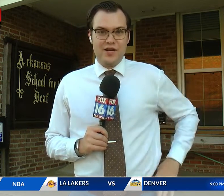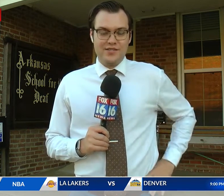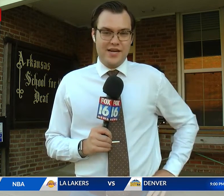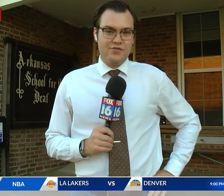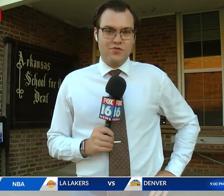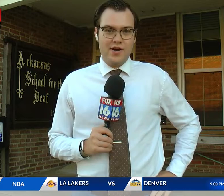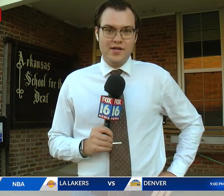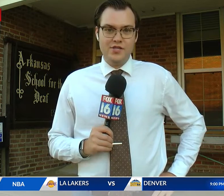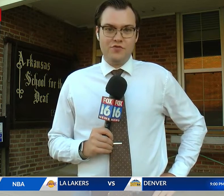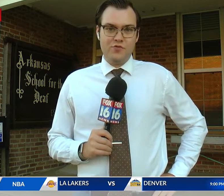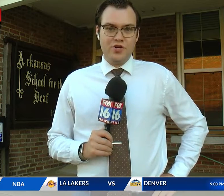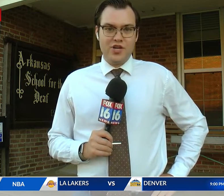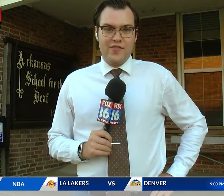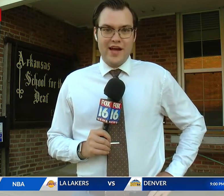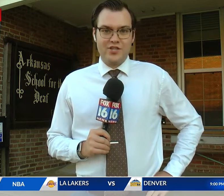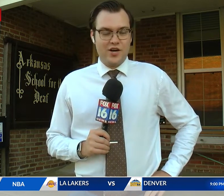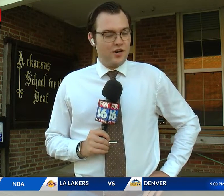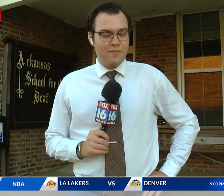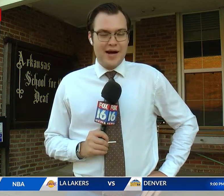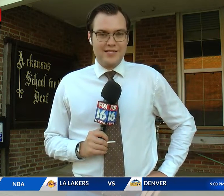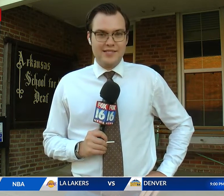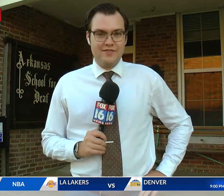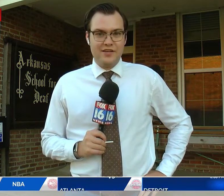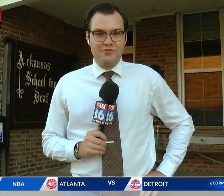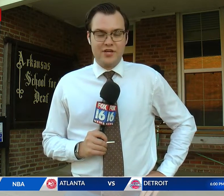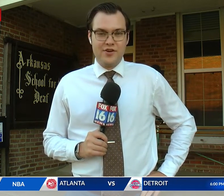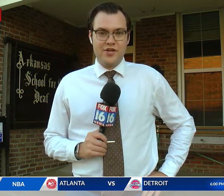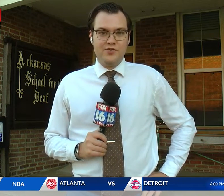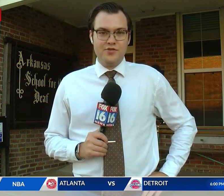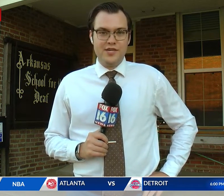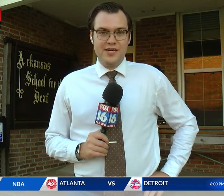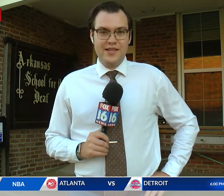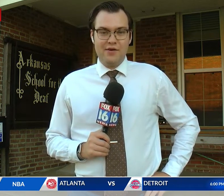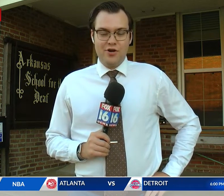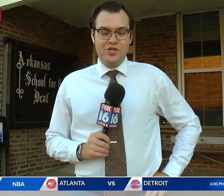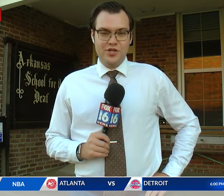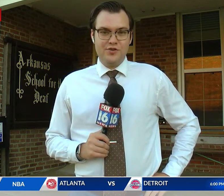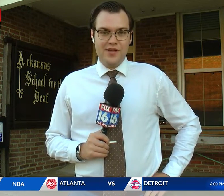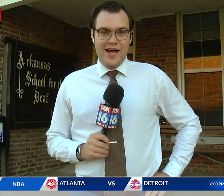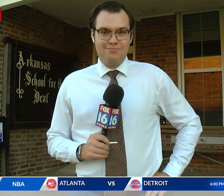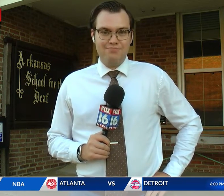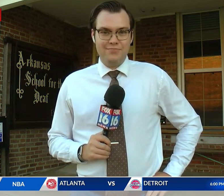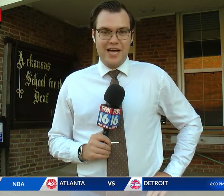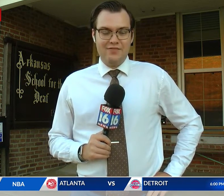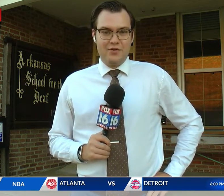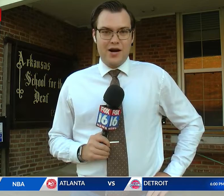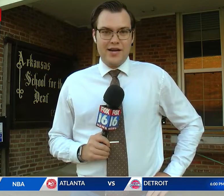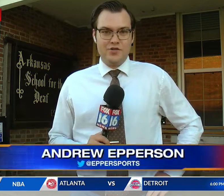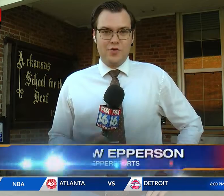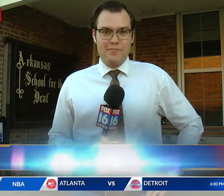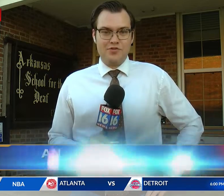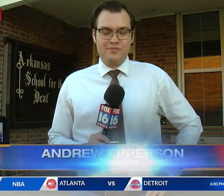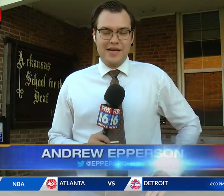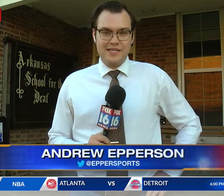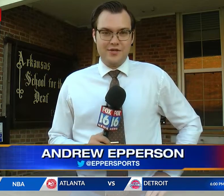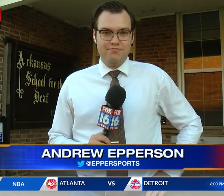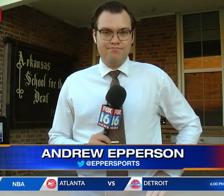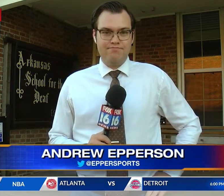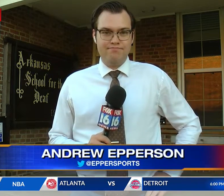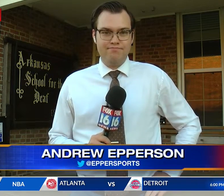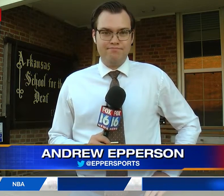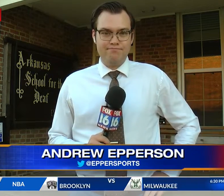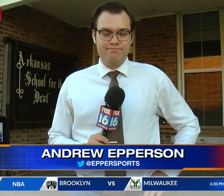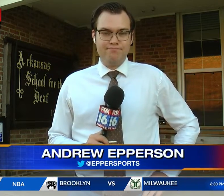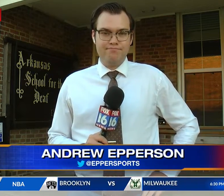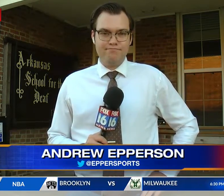this as well as Android. So if you want to share that, share a little positivity for Tony Hughes, they want you to do that. Live Little Rock, Andrew Epperson, back to you.